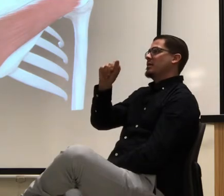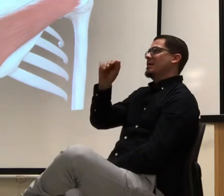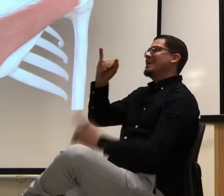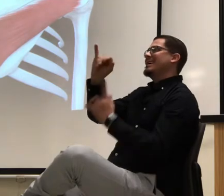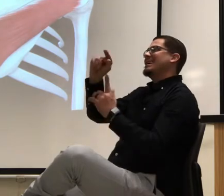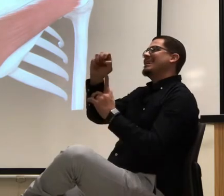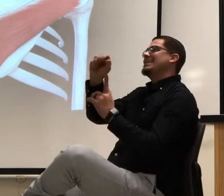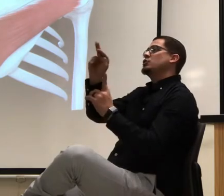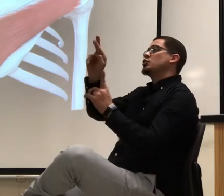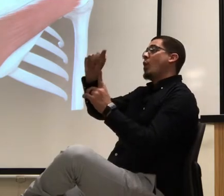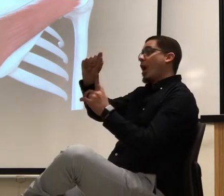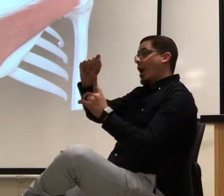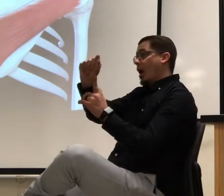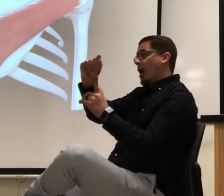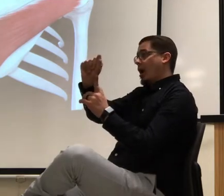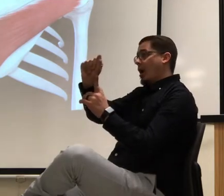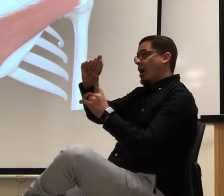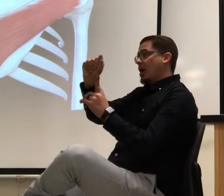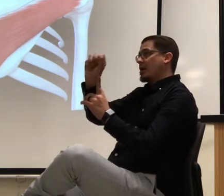Infraspinatus.